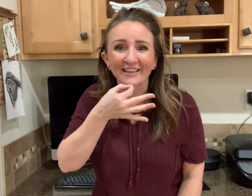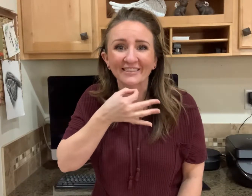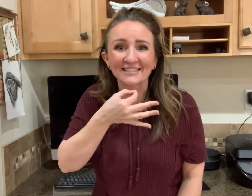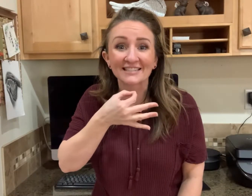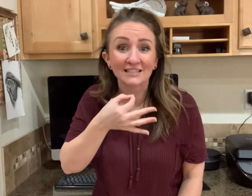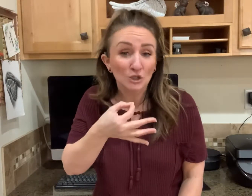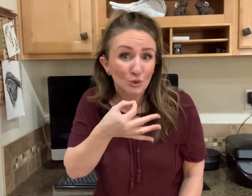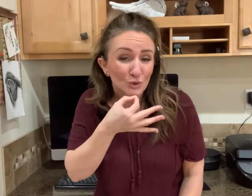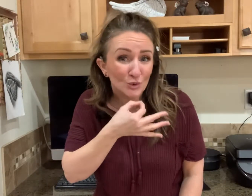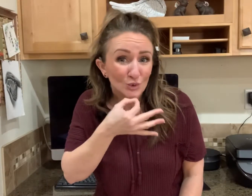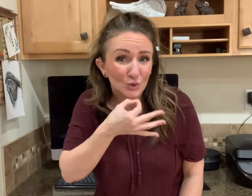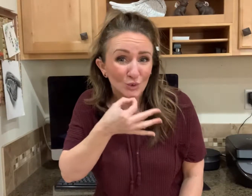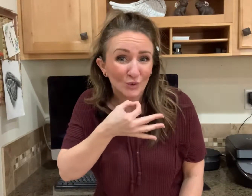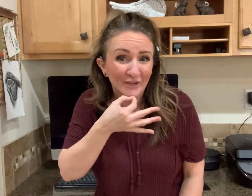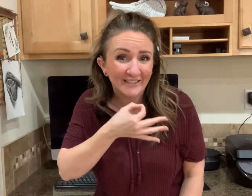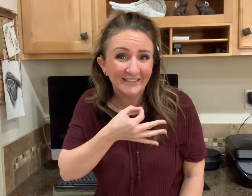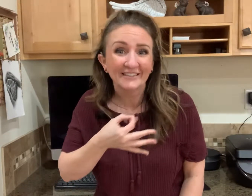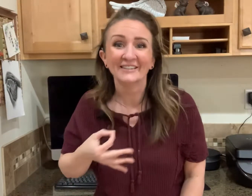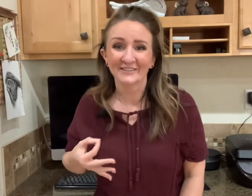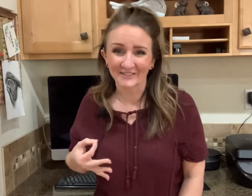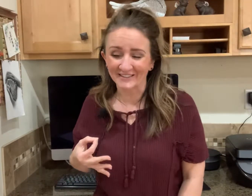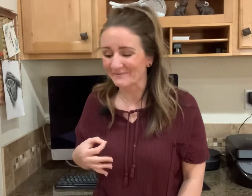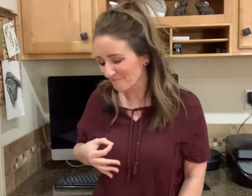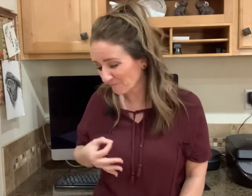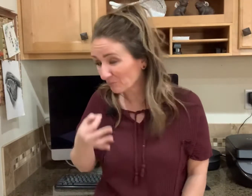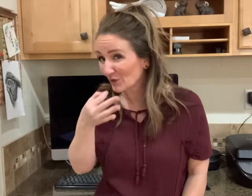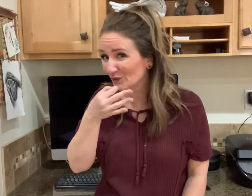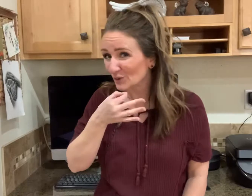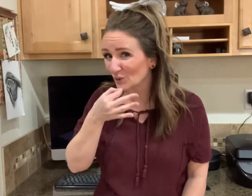this. Soon. Good. Soon.